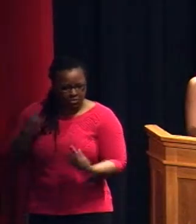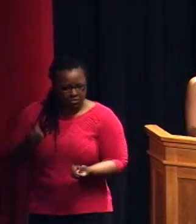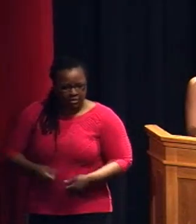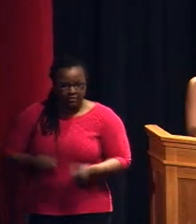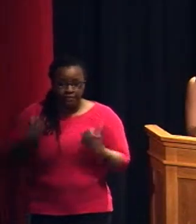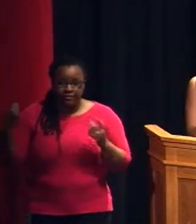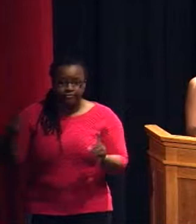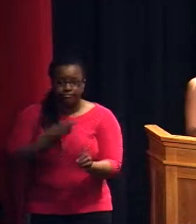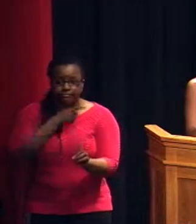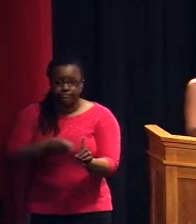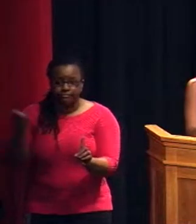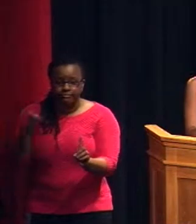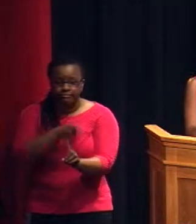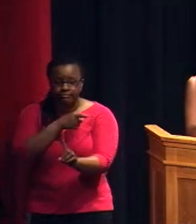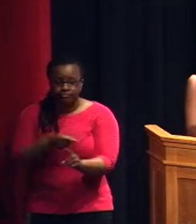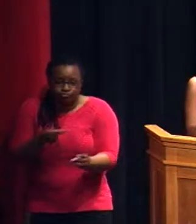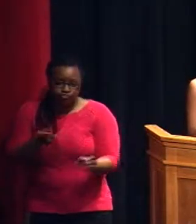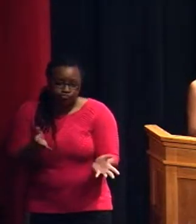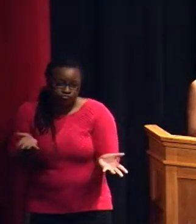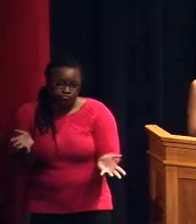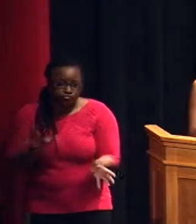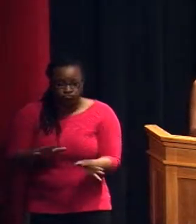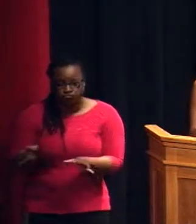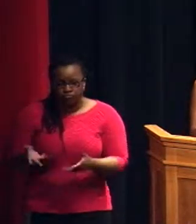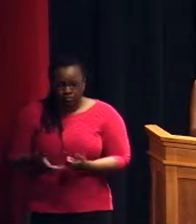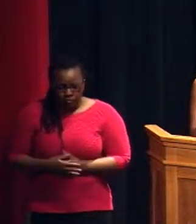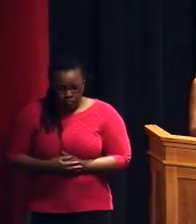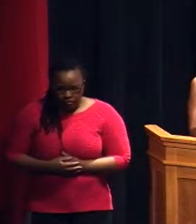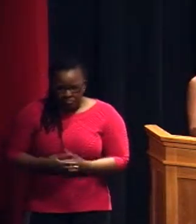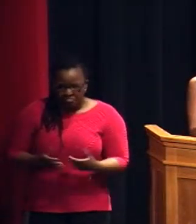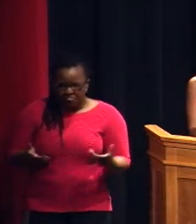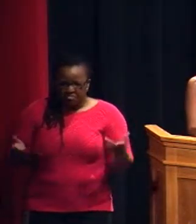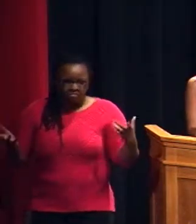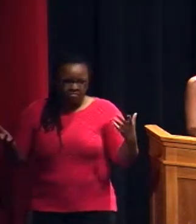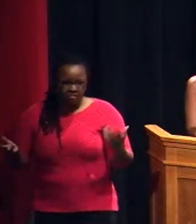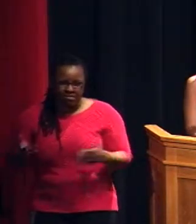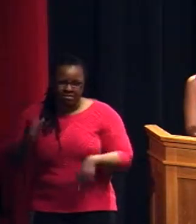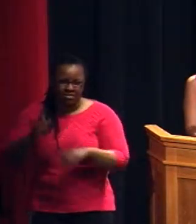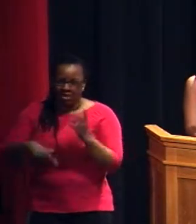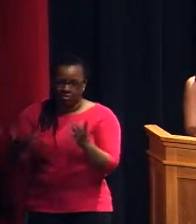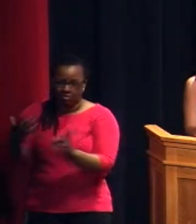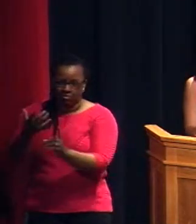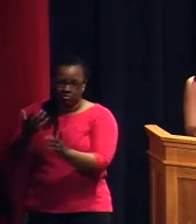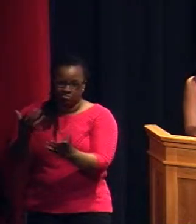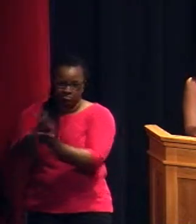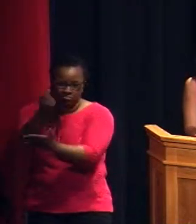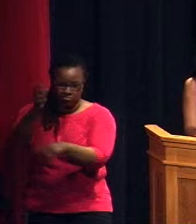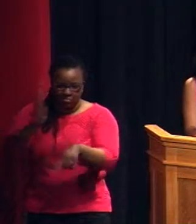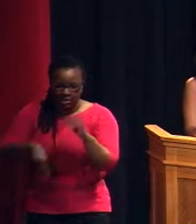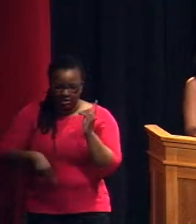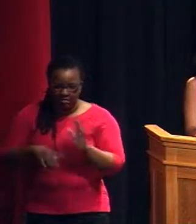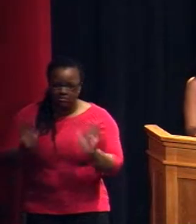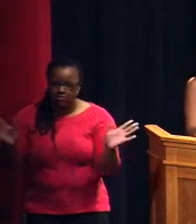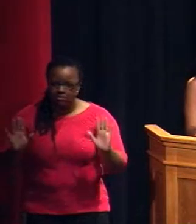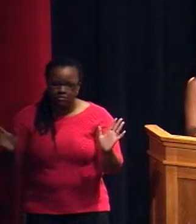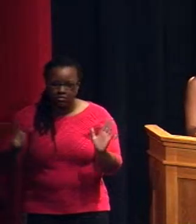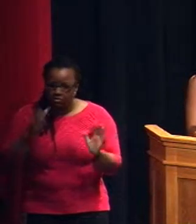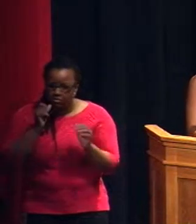life aimlessly, without caring too much or wanting too much for fear that it's unattainable, that doesn't have to